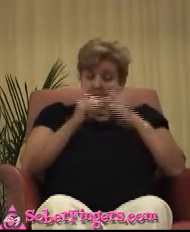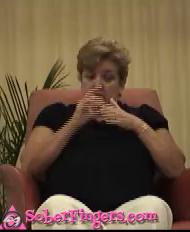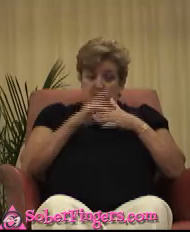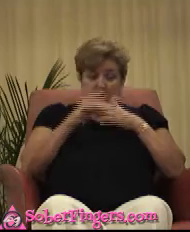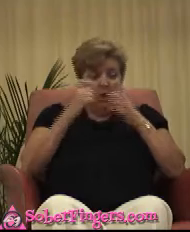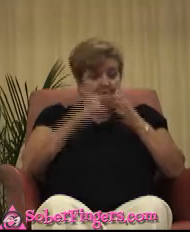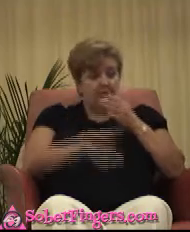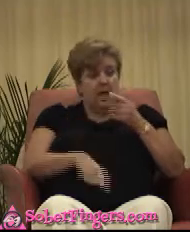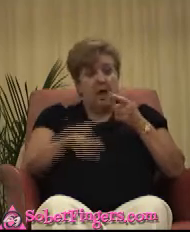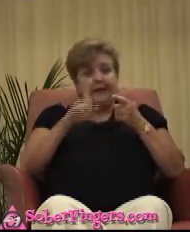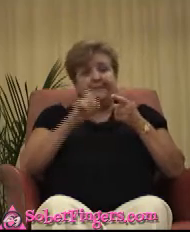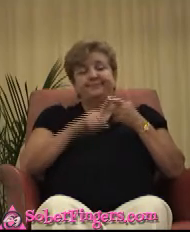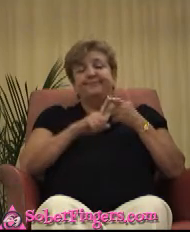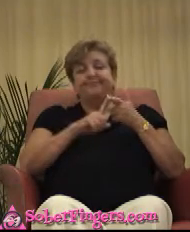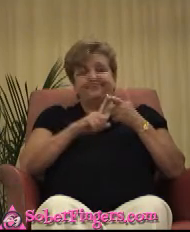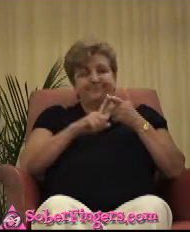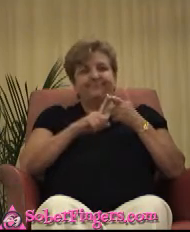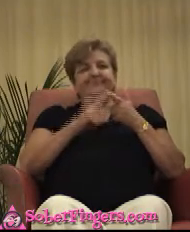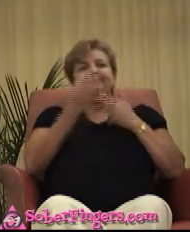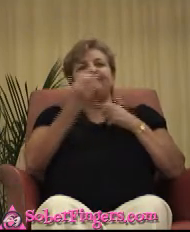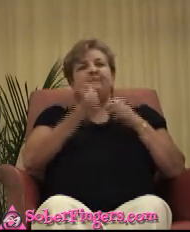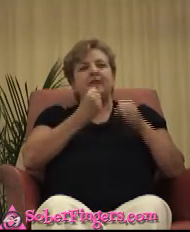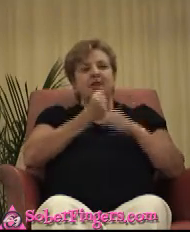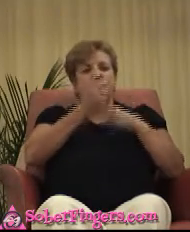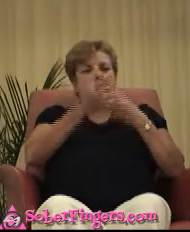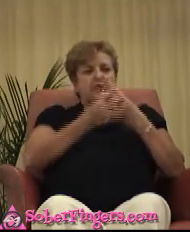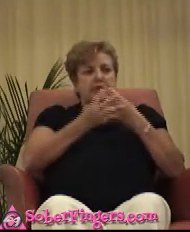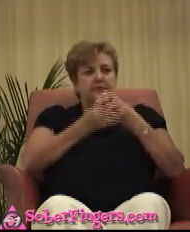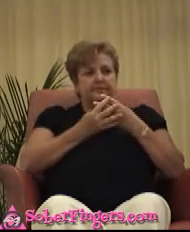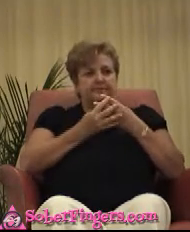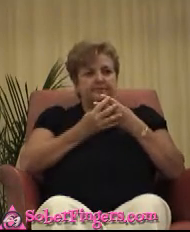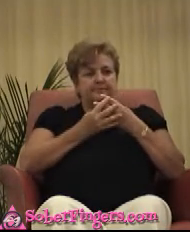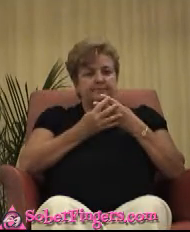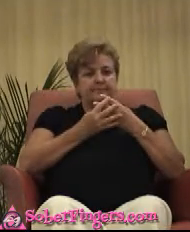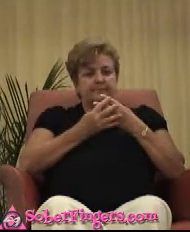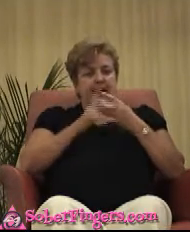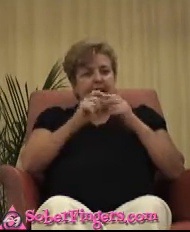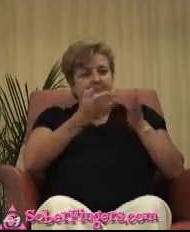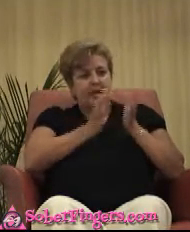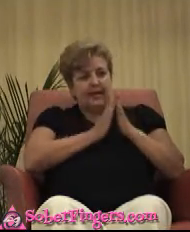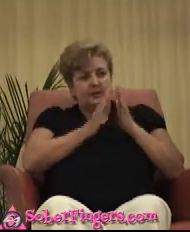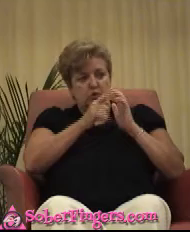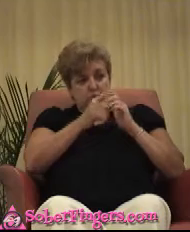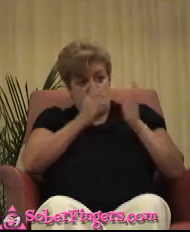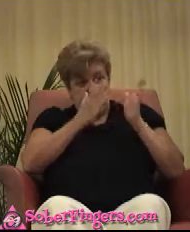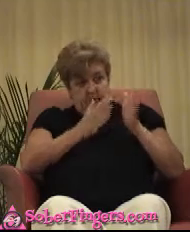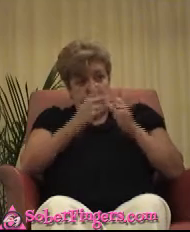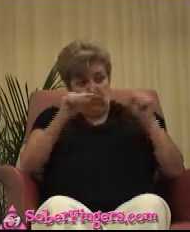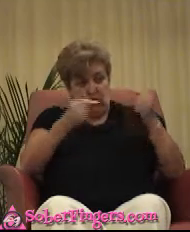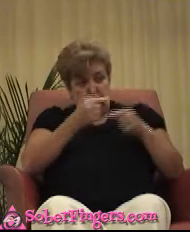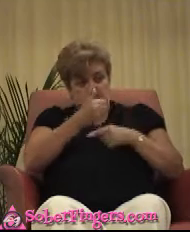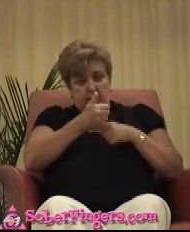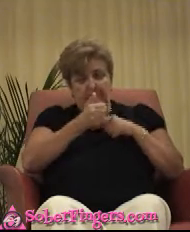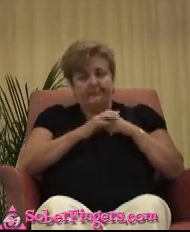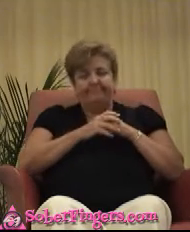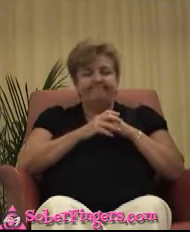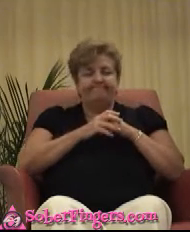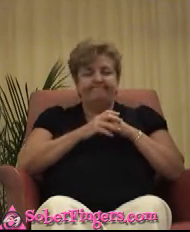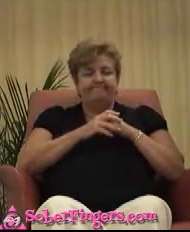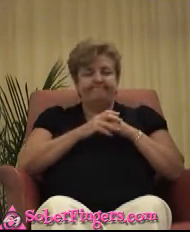have. And I went, no, and he said, I have to ask you if you're going to hurt yourself. I said, no. I went back to my room, and I collapsed.